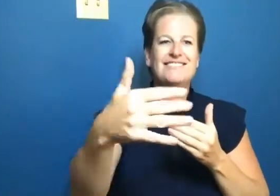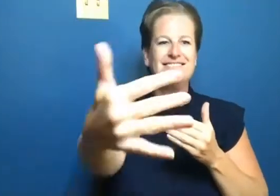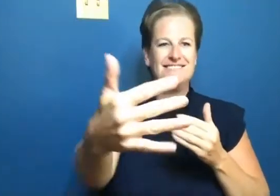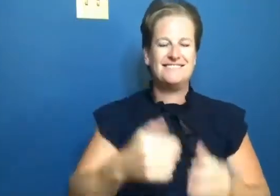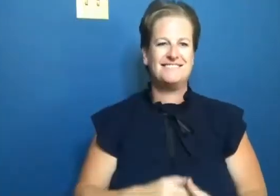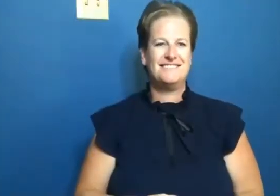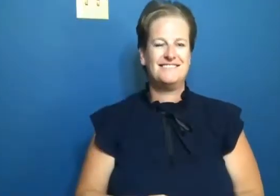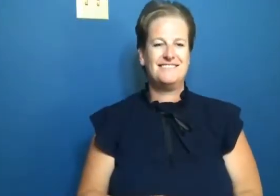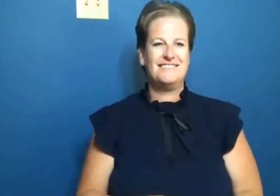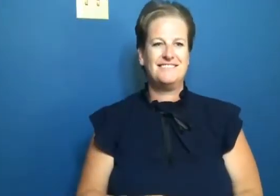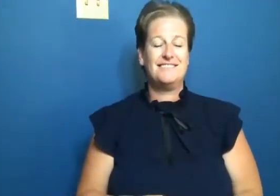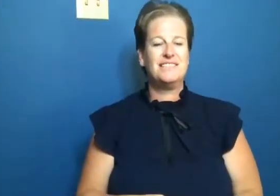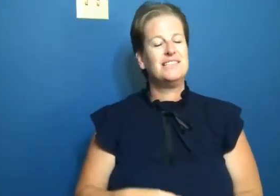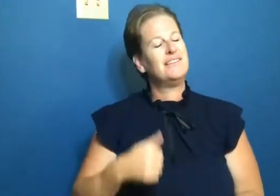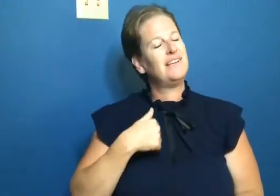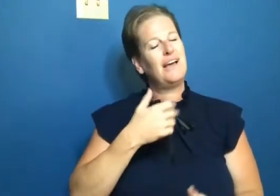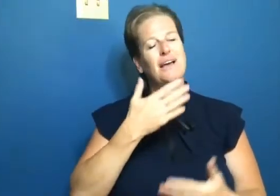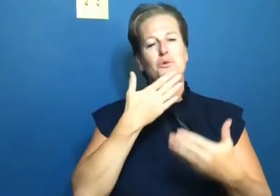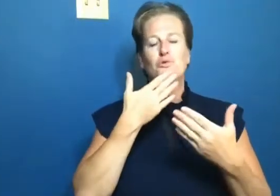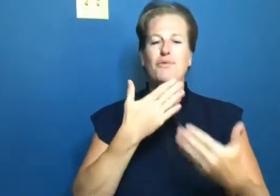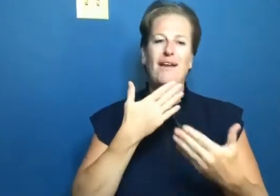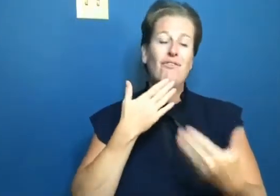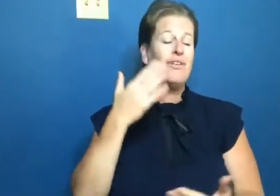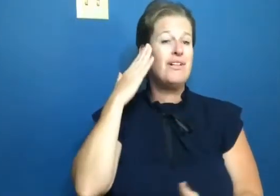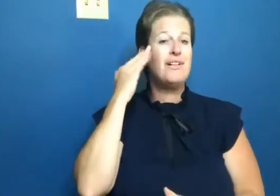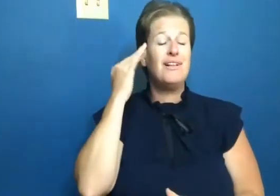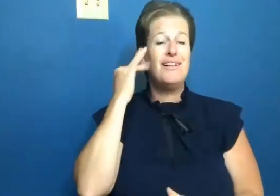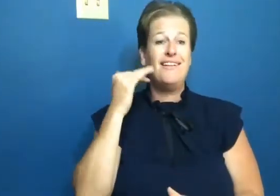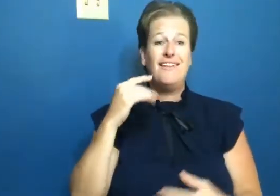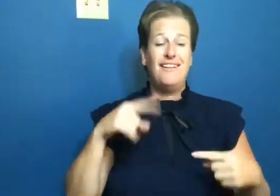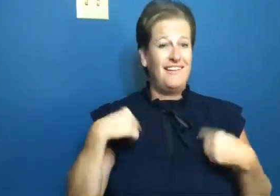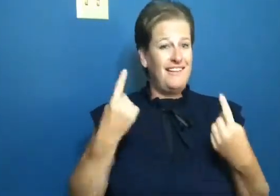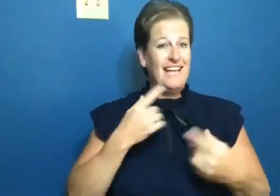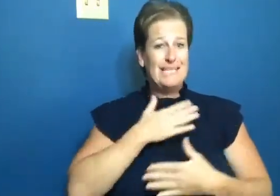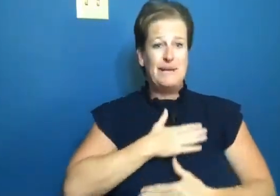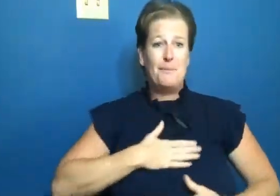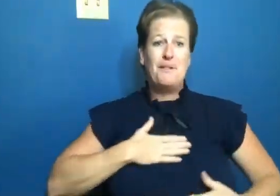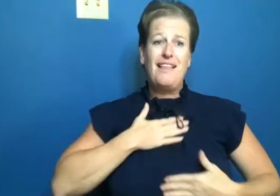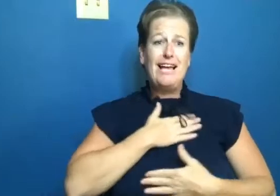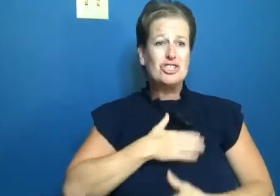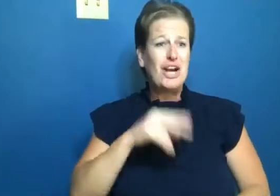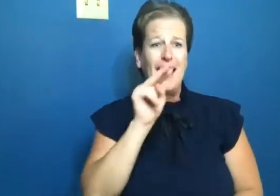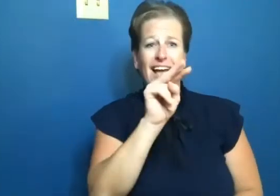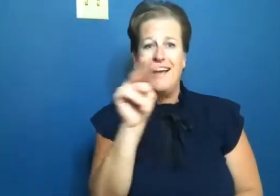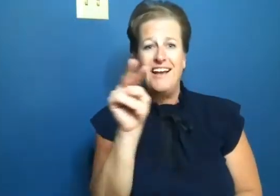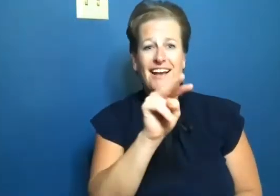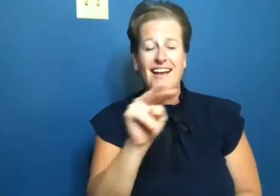I'm so grateful. It has been such a pleasure seeing so many familiar